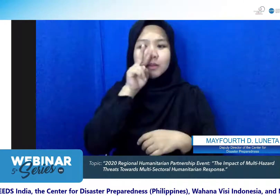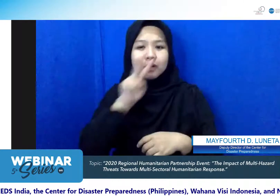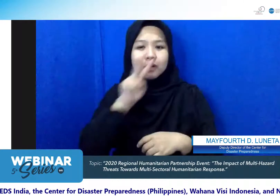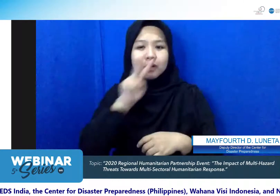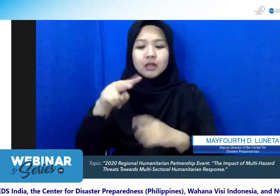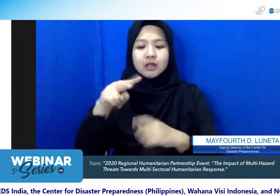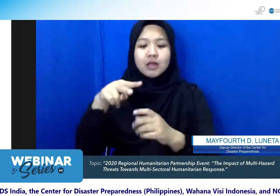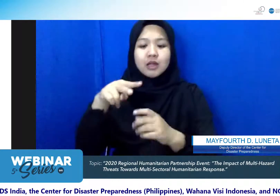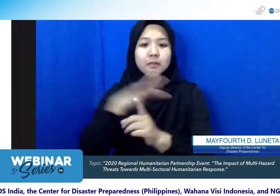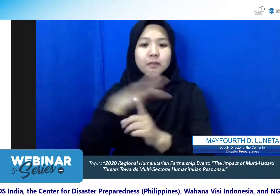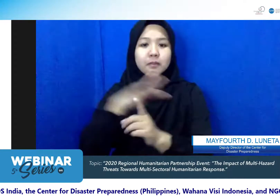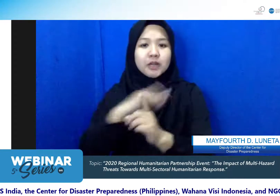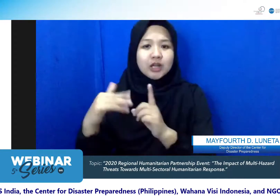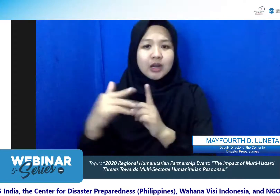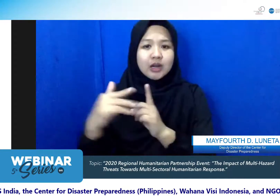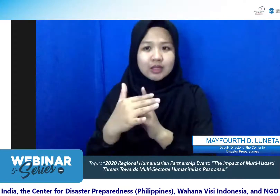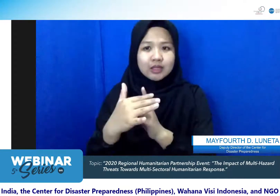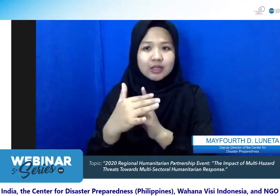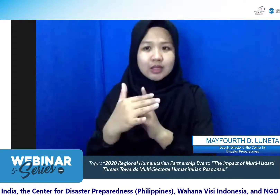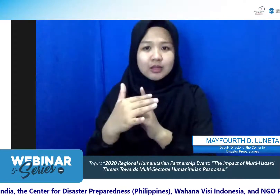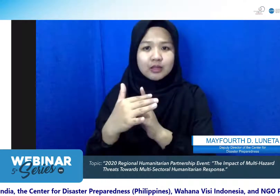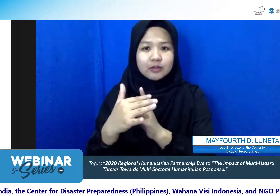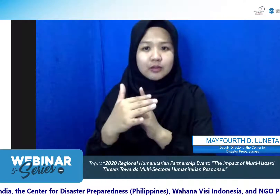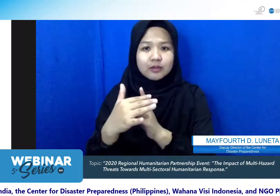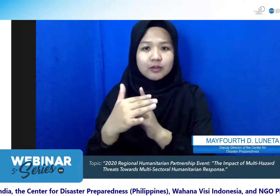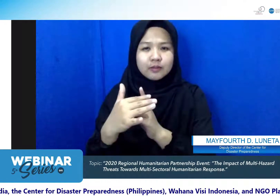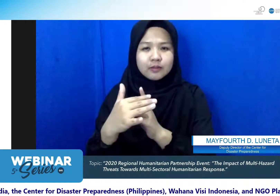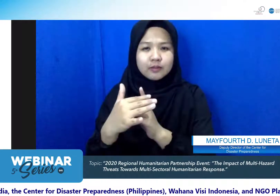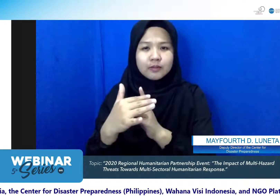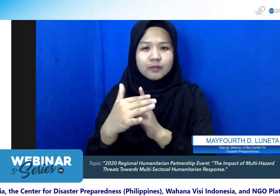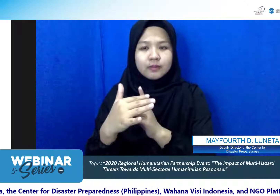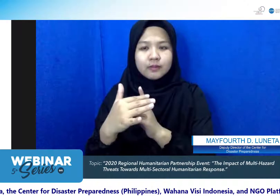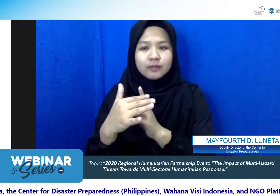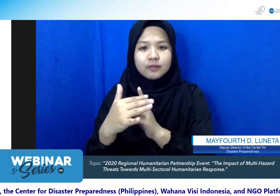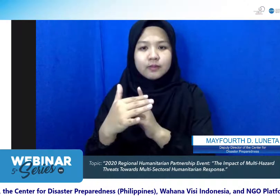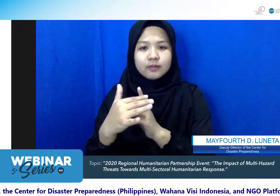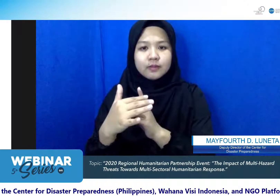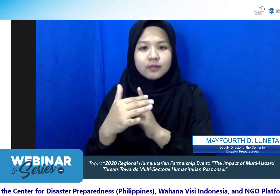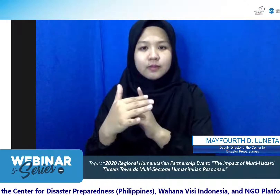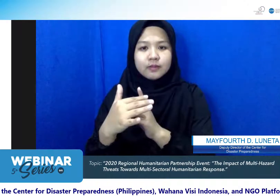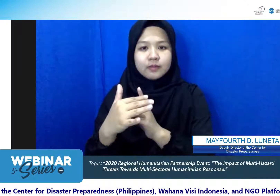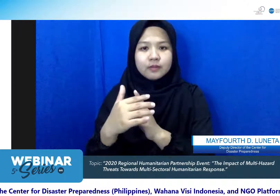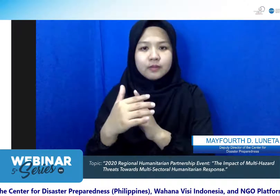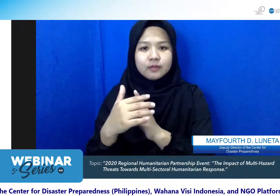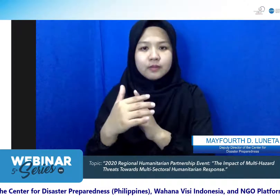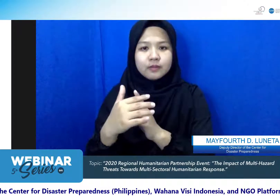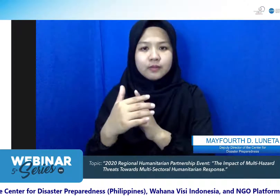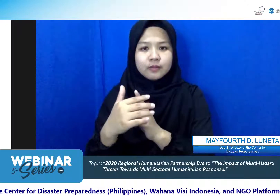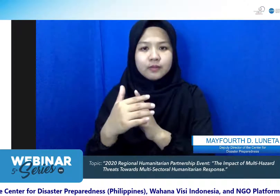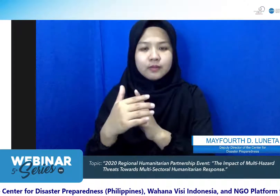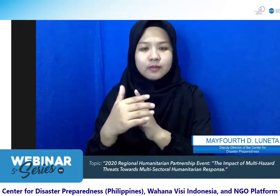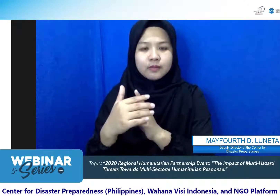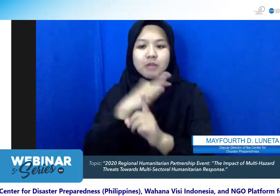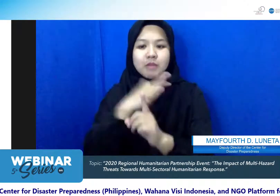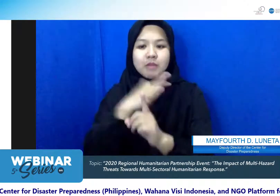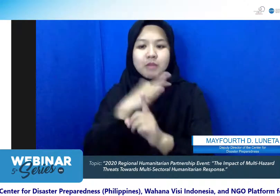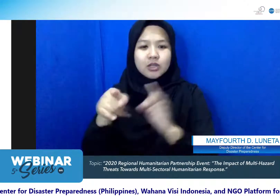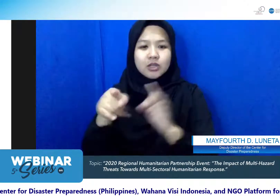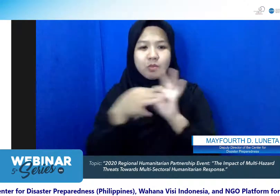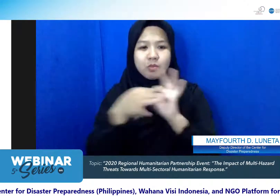communities with whom we are working as the strong partner in terms of the